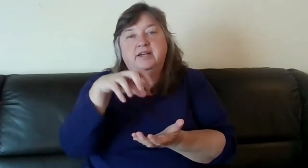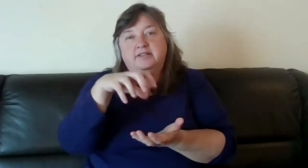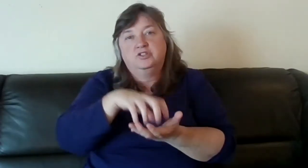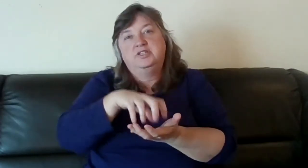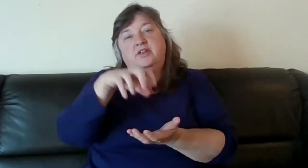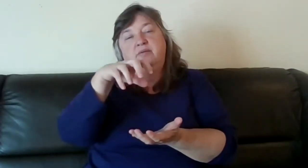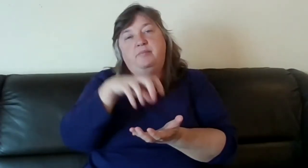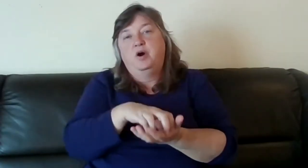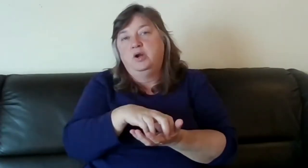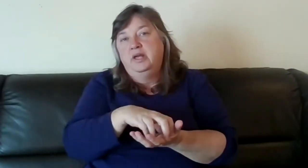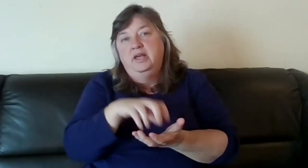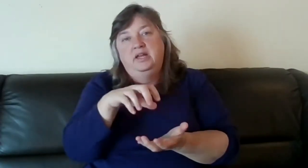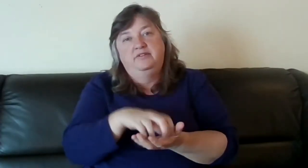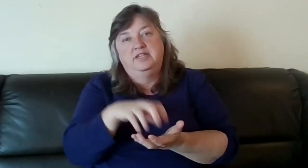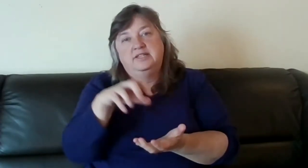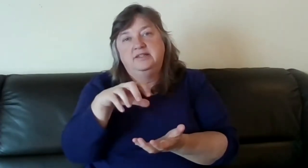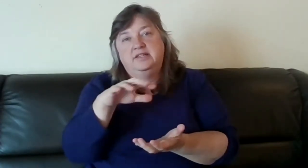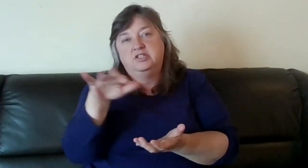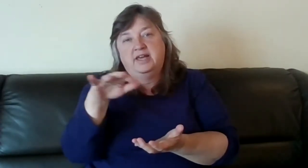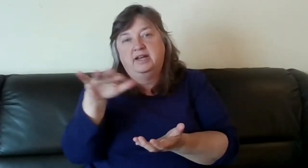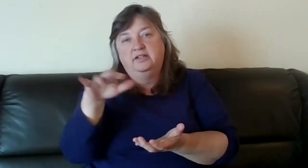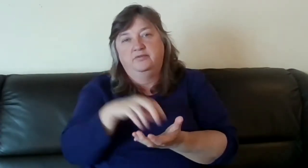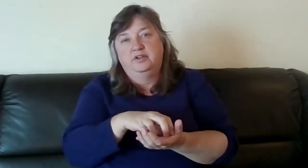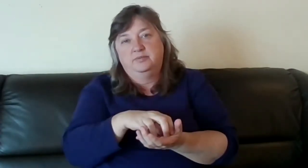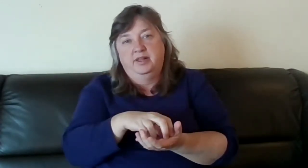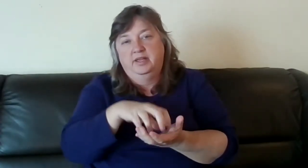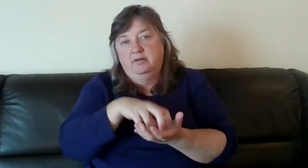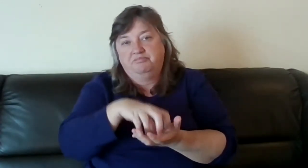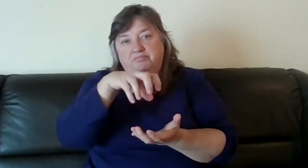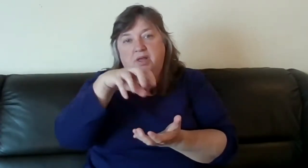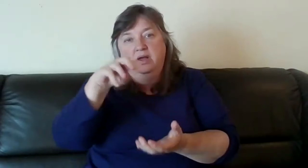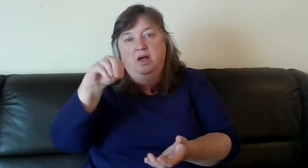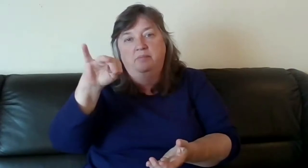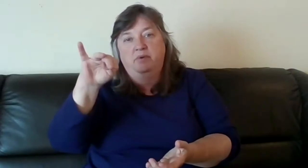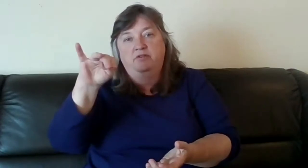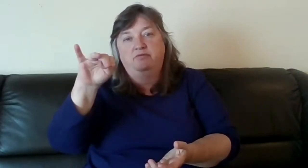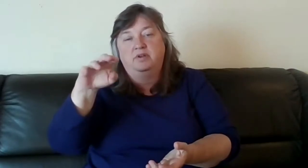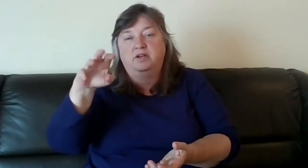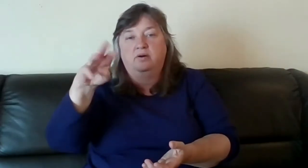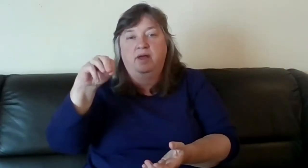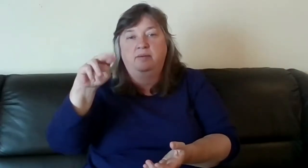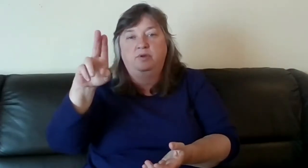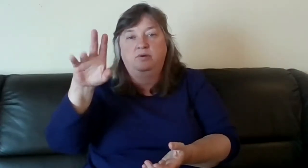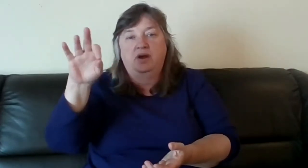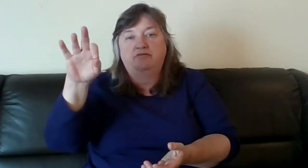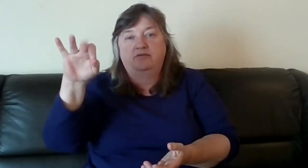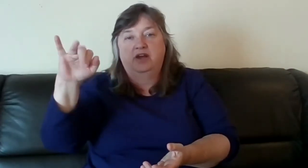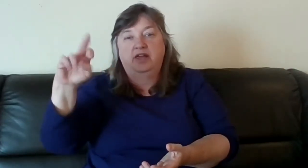context should tell them apart, and if it doesn't, then just add a little finger spelling. You know,